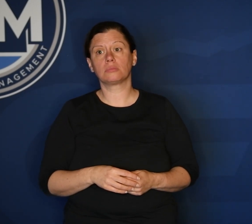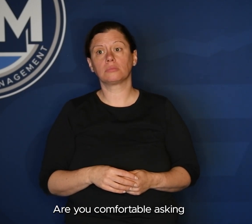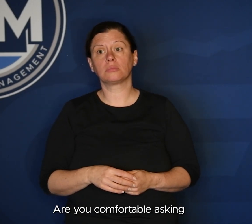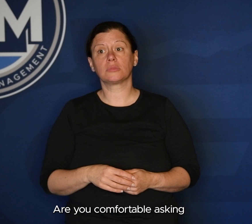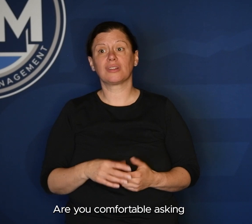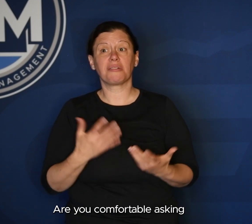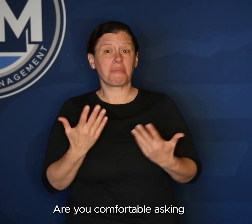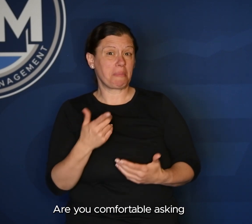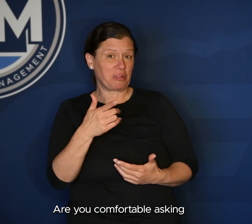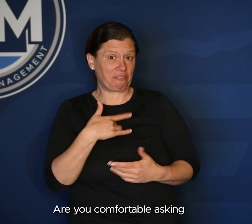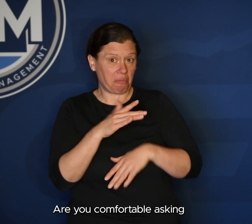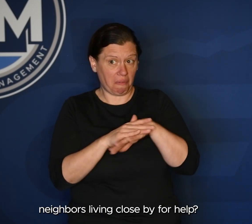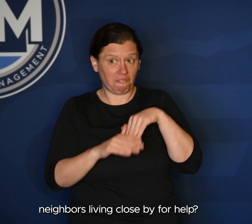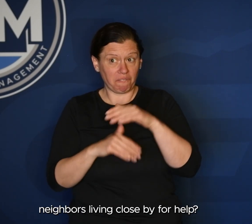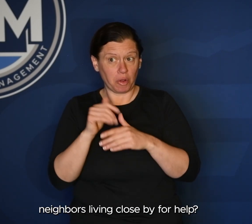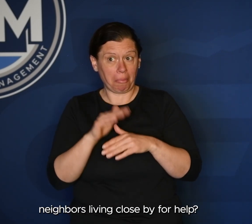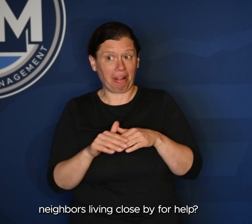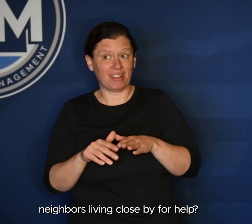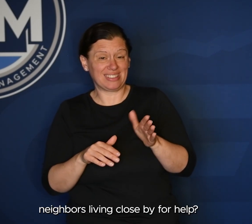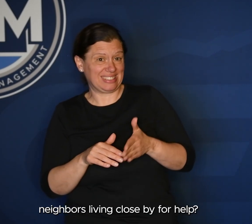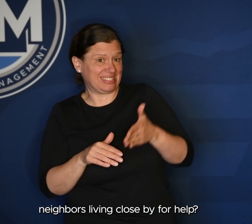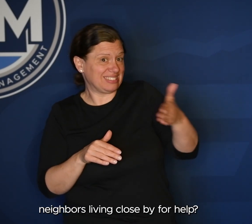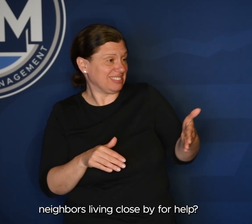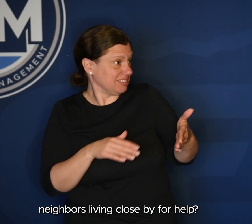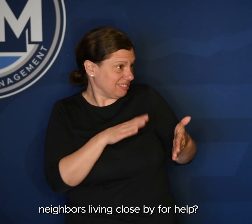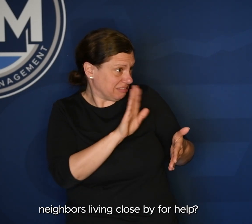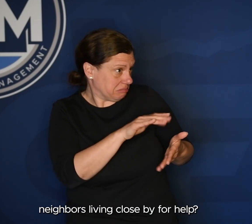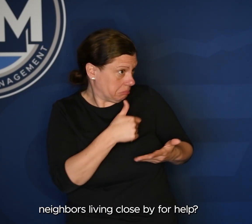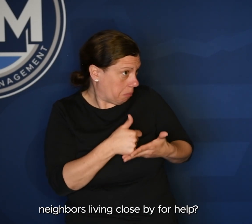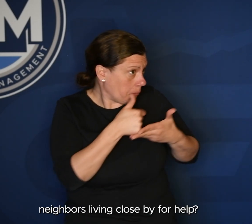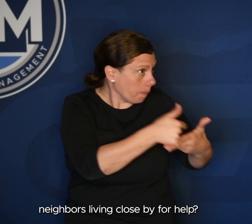Are you comfortable asking neighbors living close by for help?